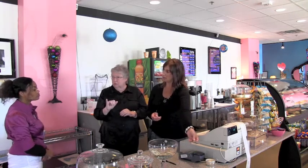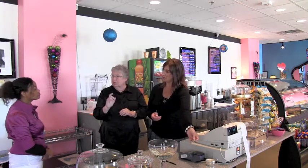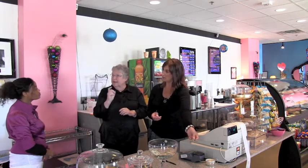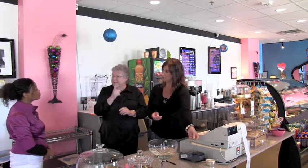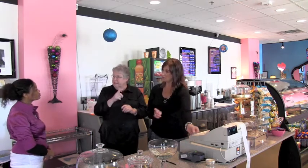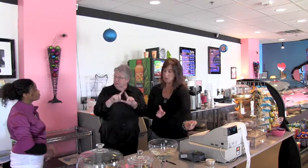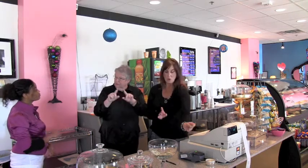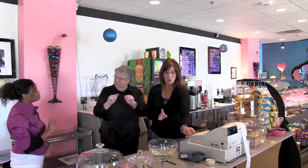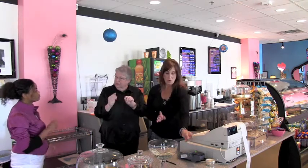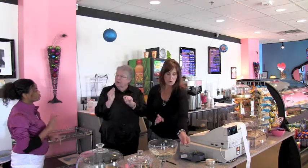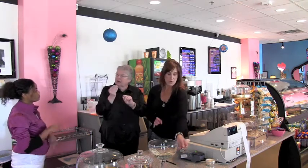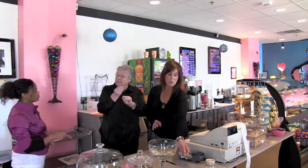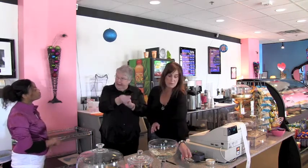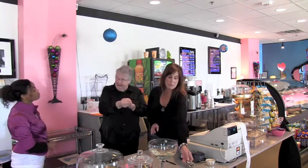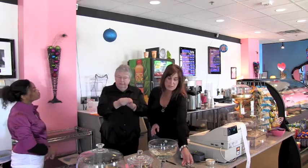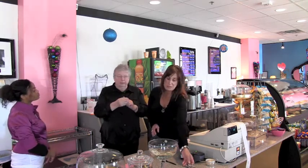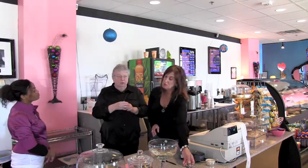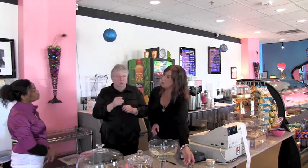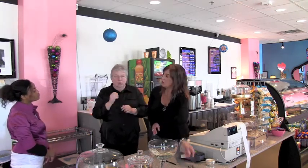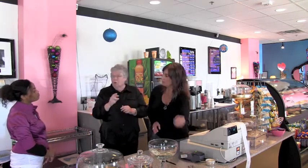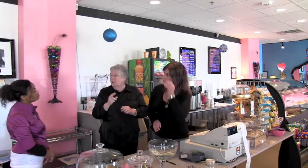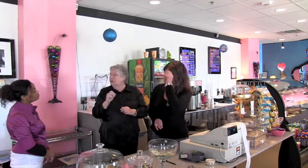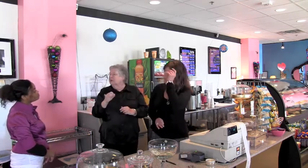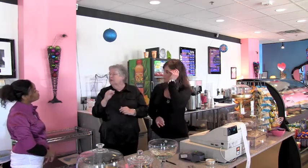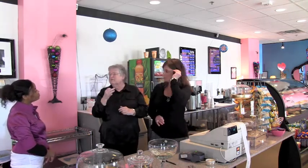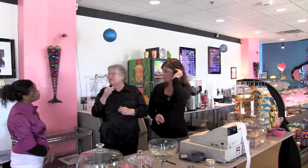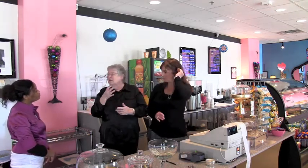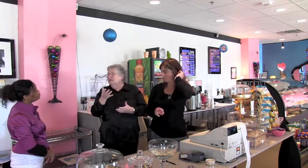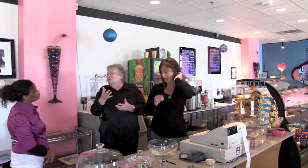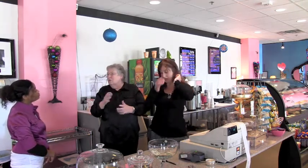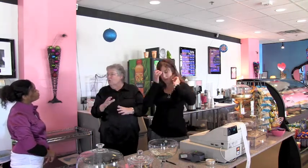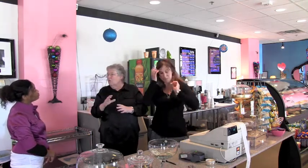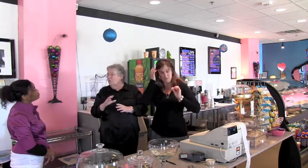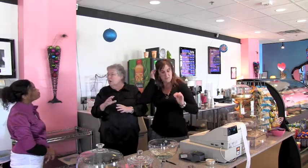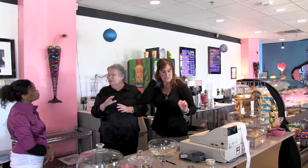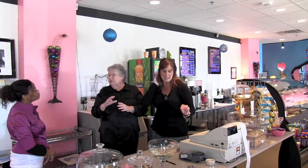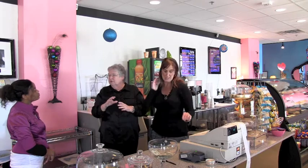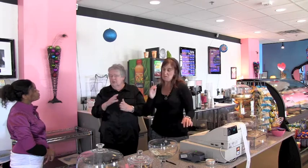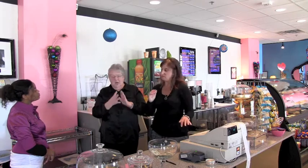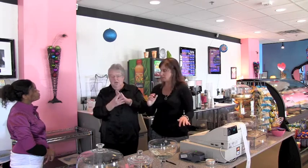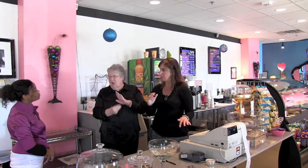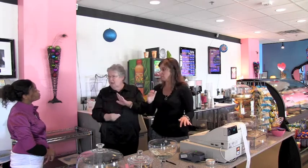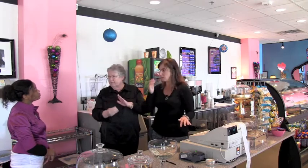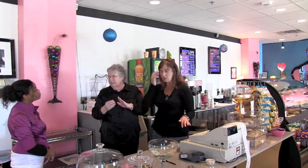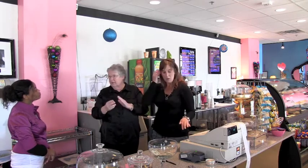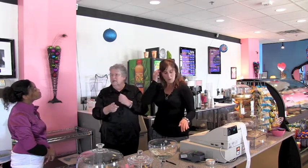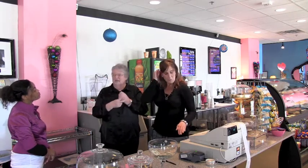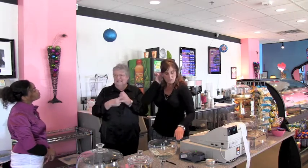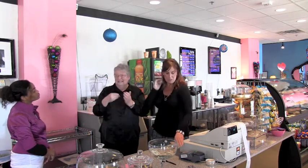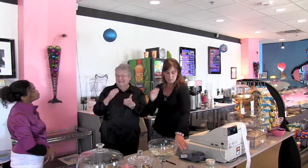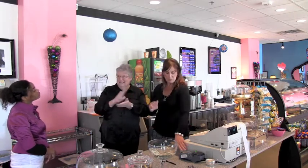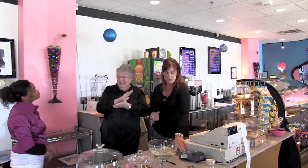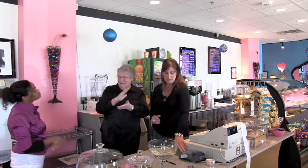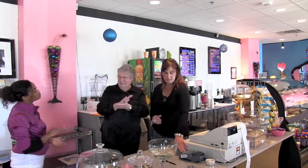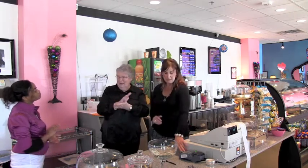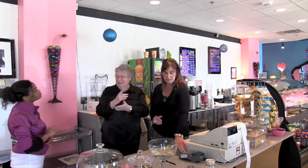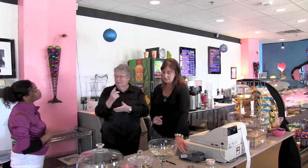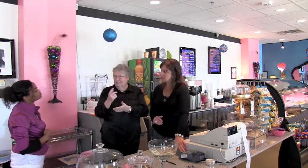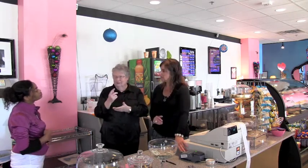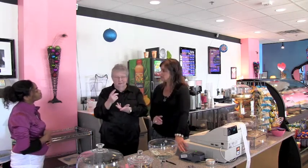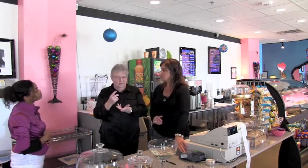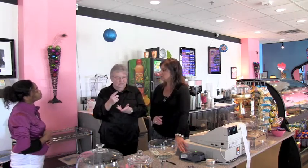card back. Or if they don't want a copy of it, to save paper, we can just